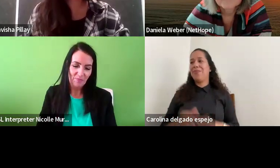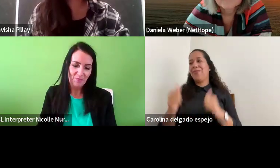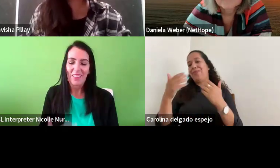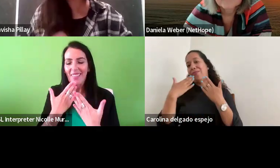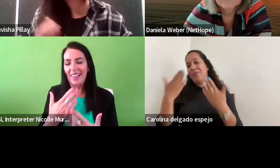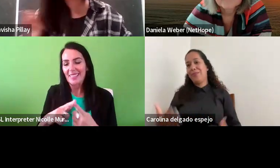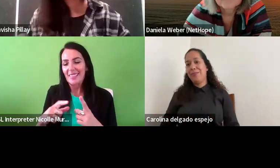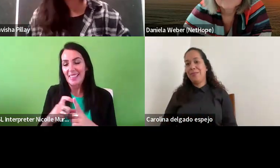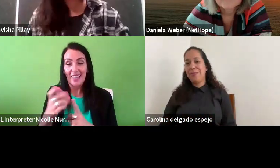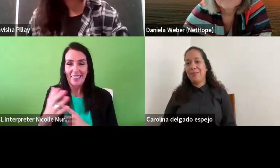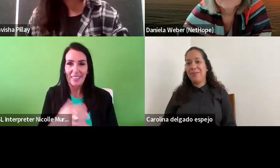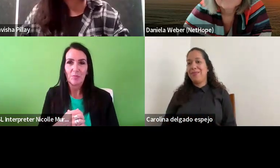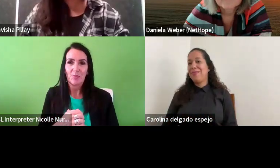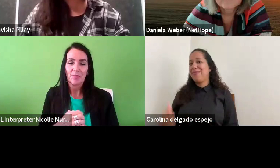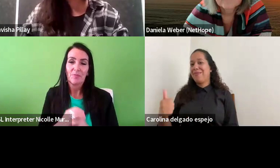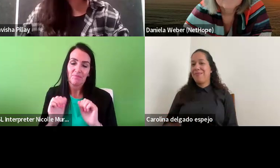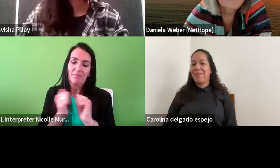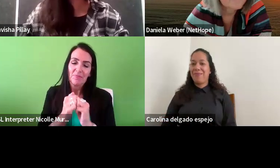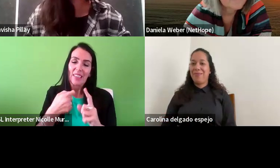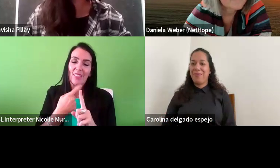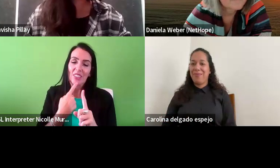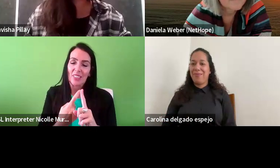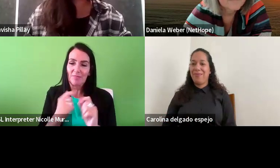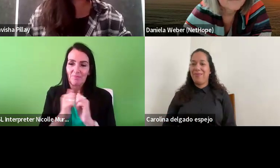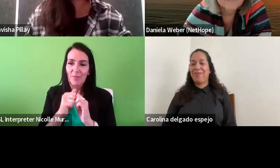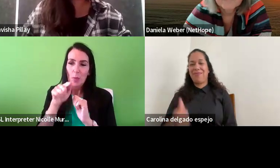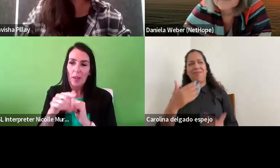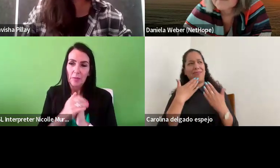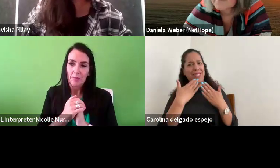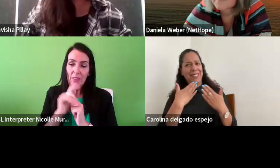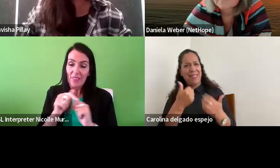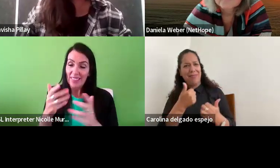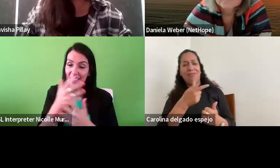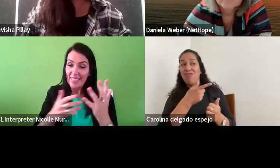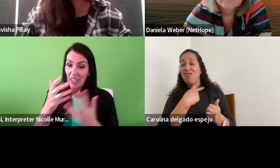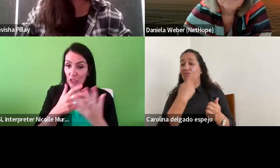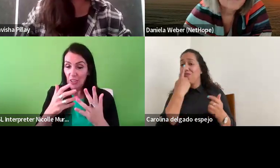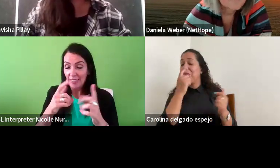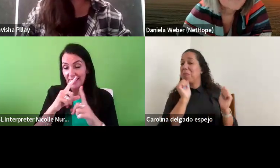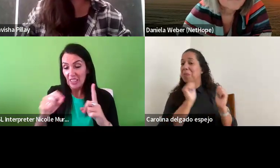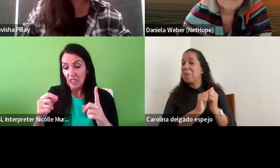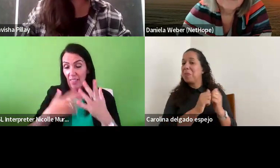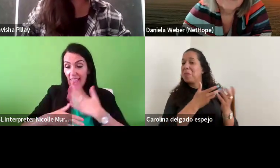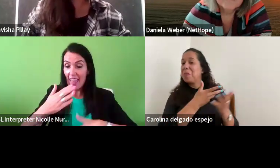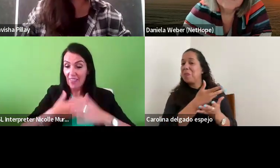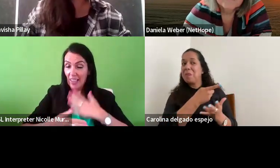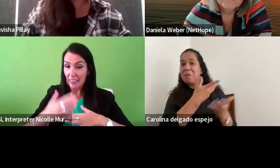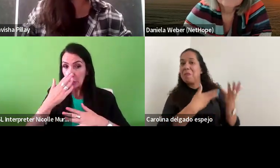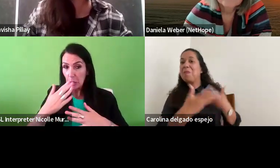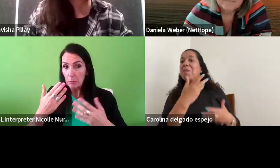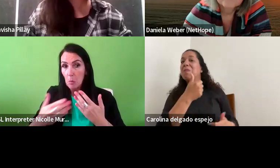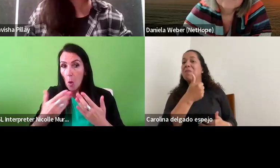Ed. Yeah, echoing what Kavisha just said, I think indeed this discussion on digital ethics, I think is transcending, whether